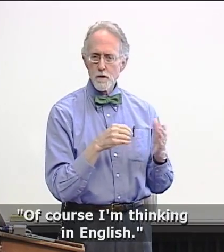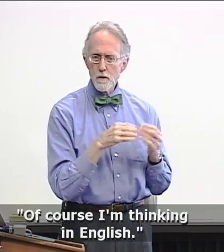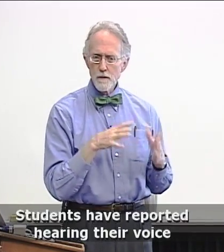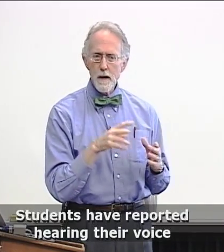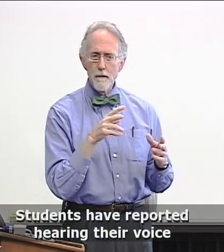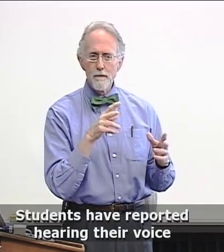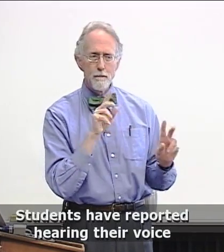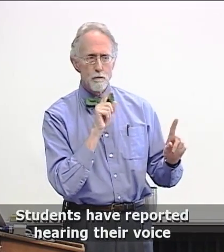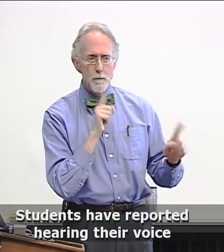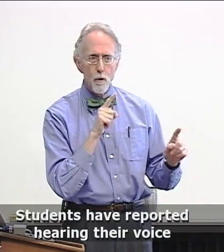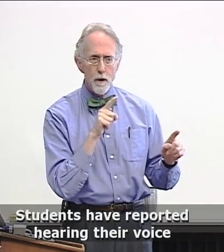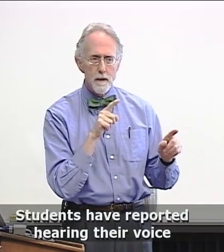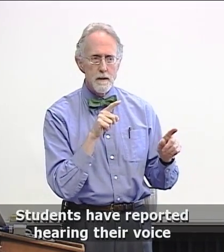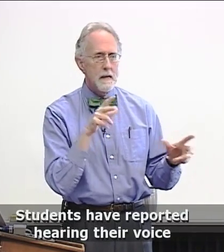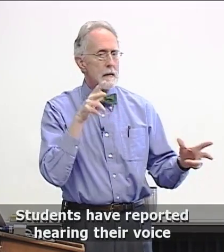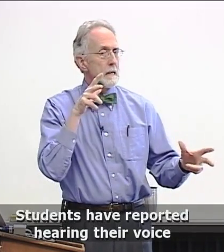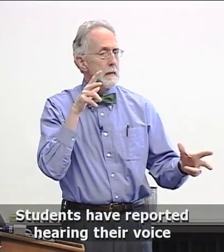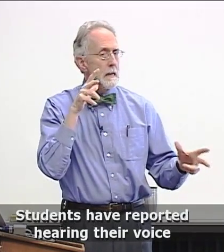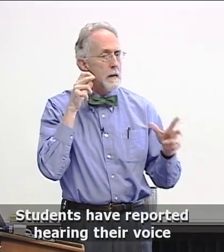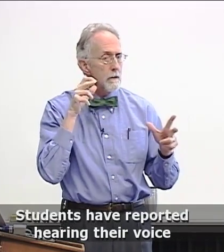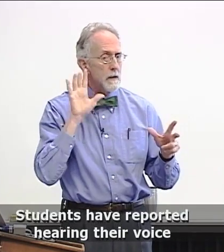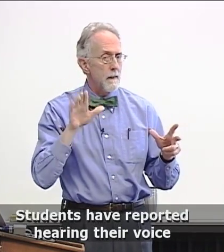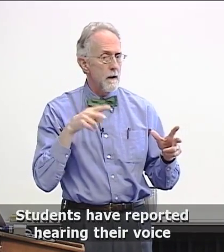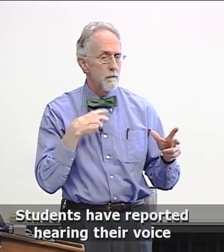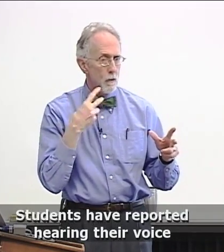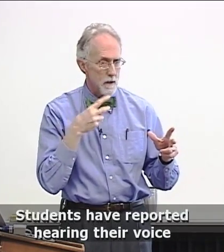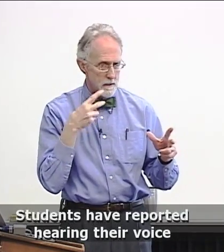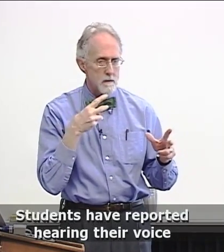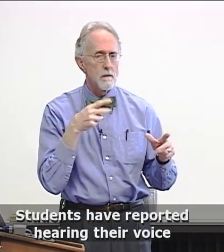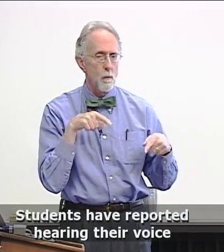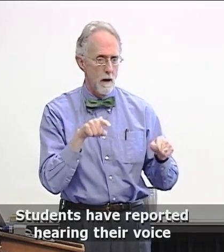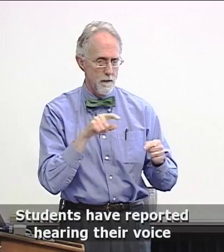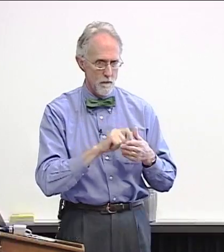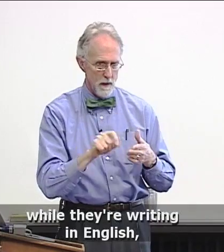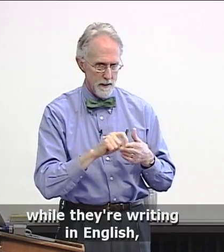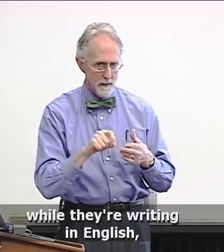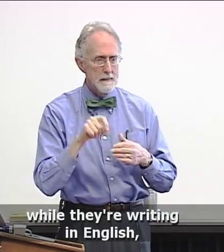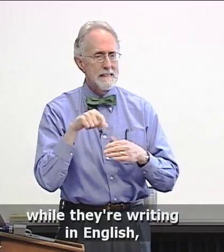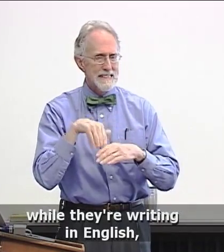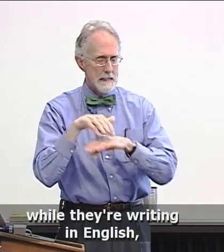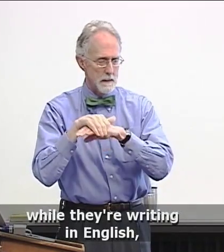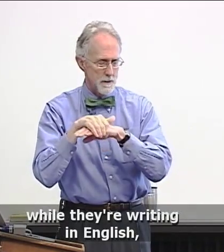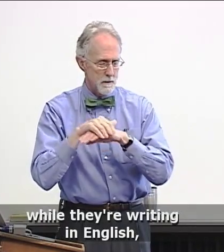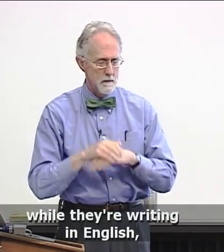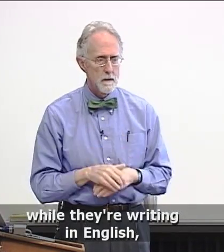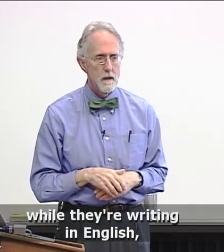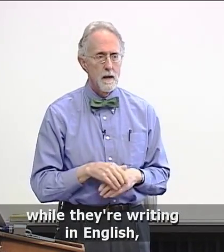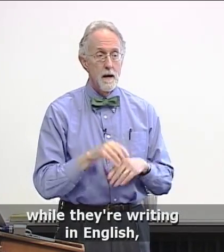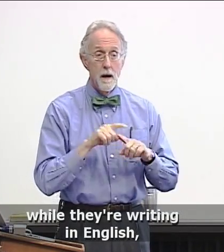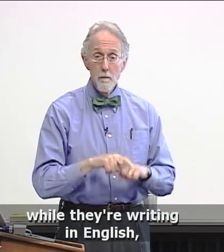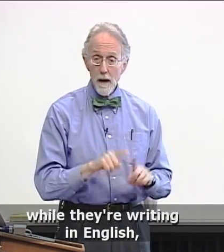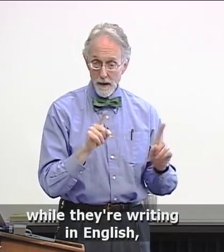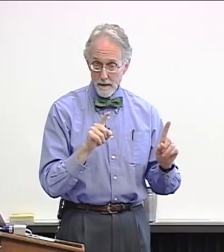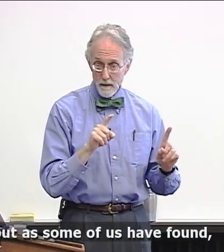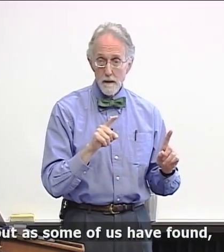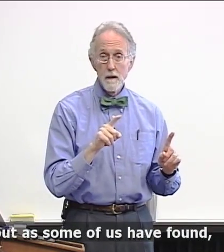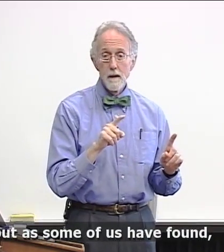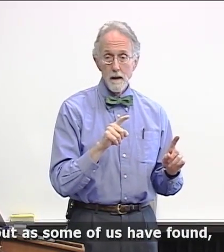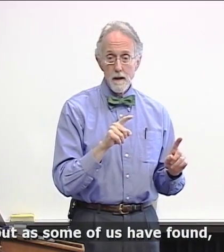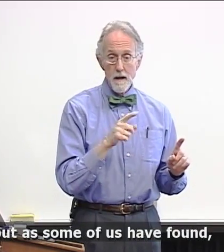Students have reported hearing their voice while they're writing in English. But, as